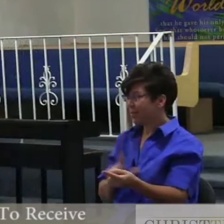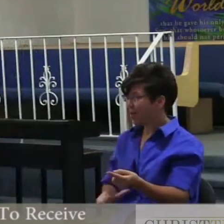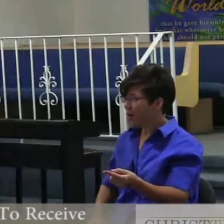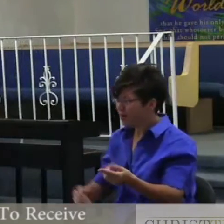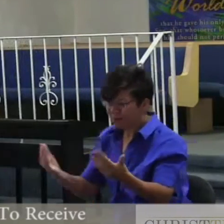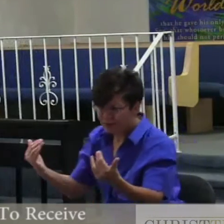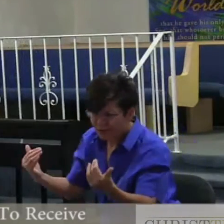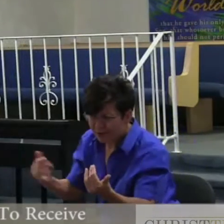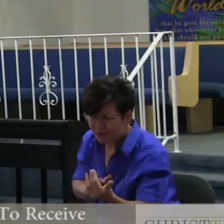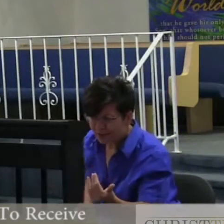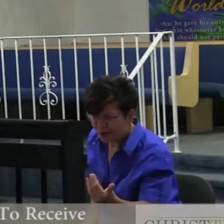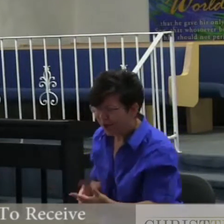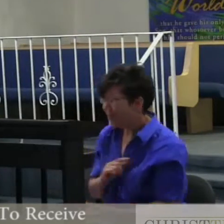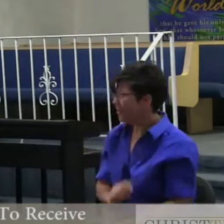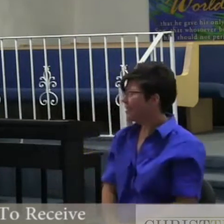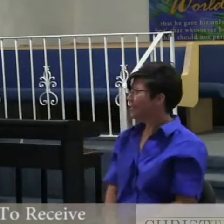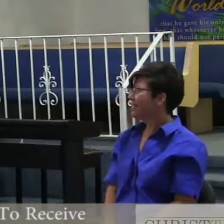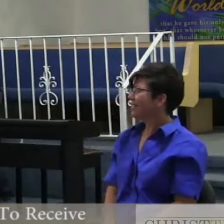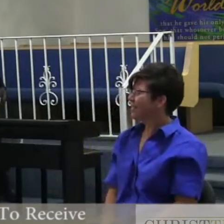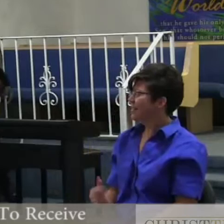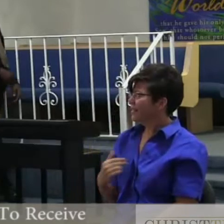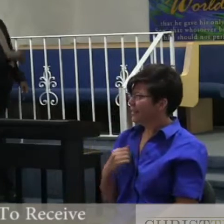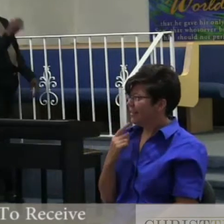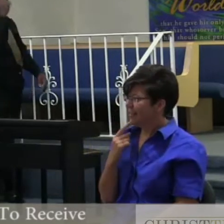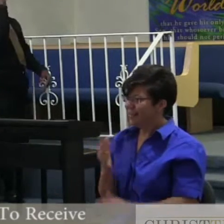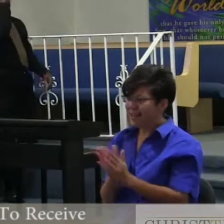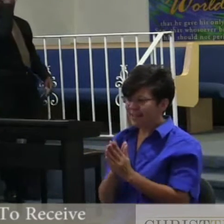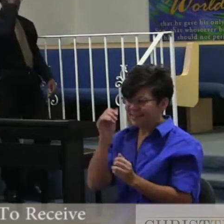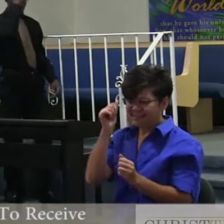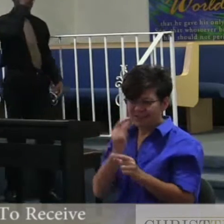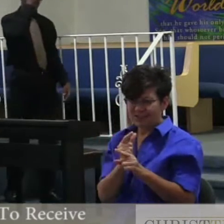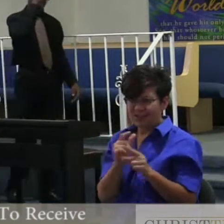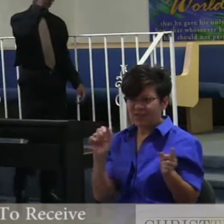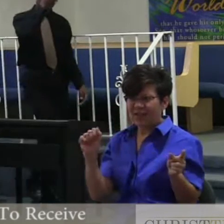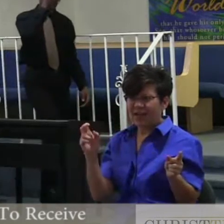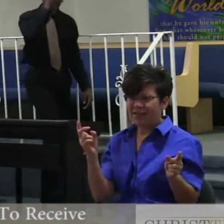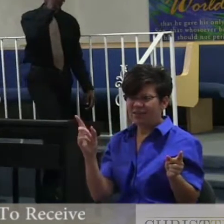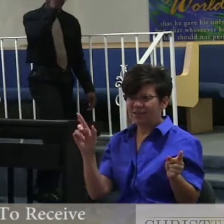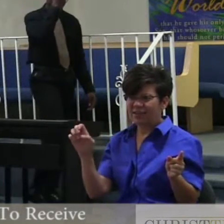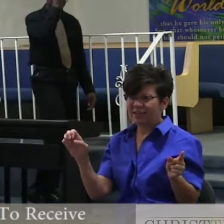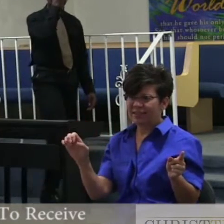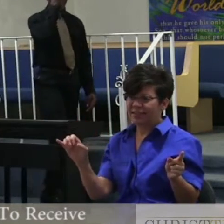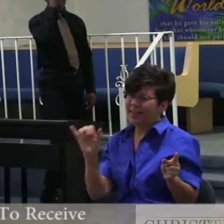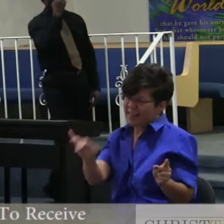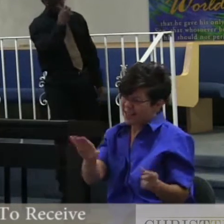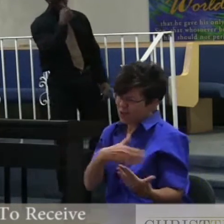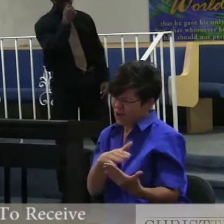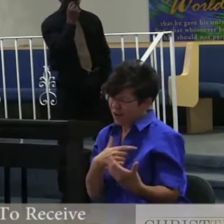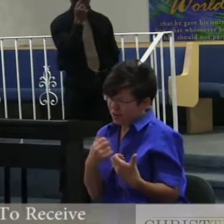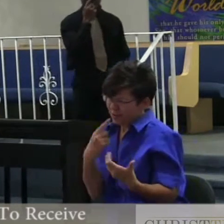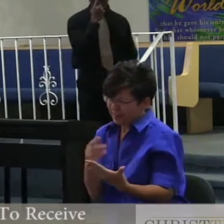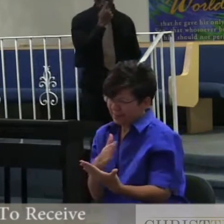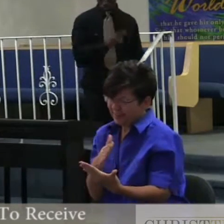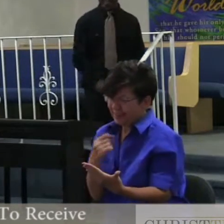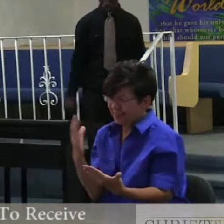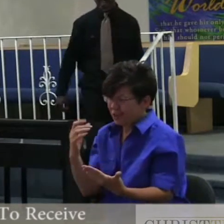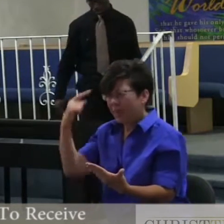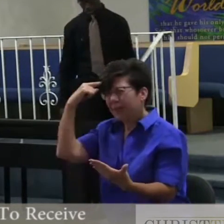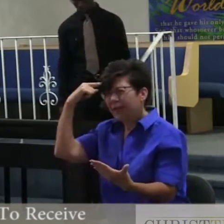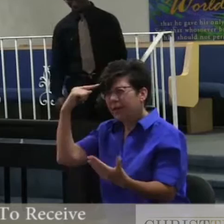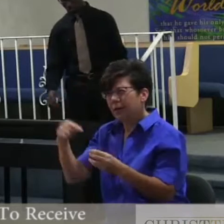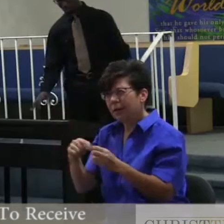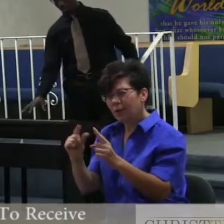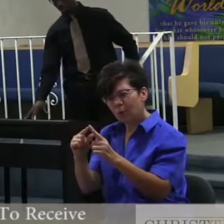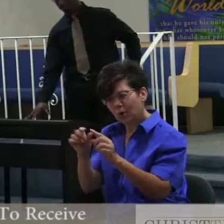Praise the Lord. Praise the Lord. I had asked just to ask you to sing that song because I want everybody to think about